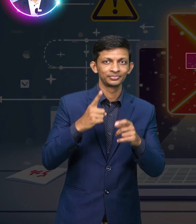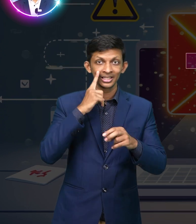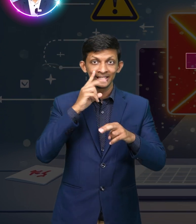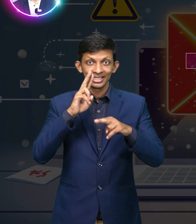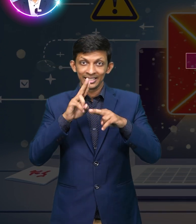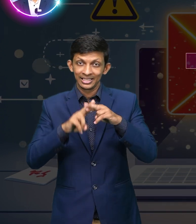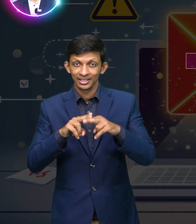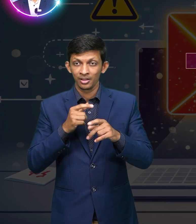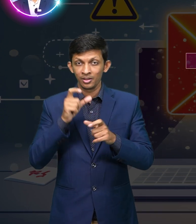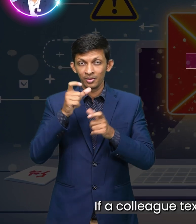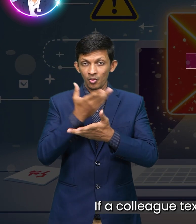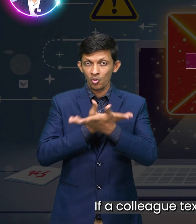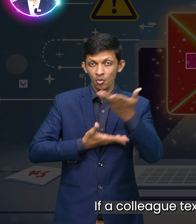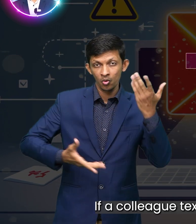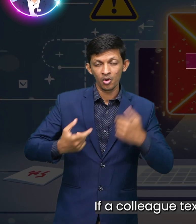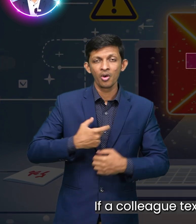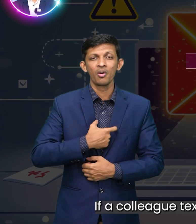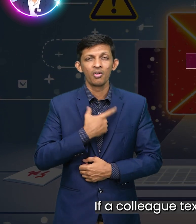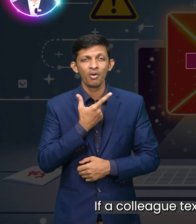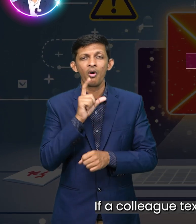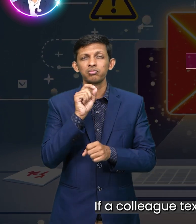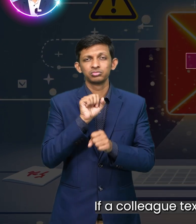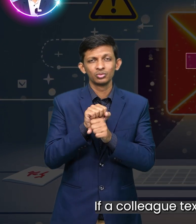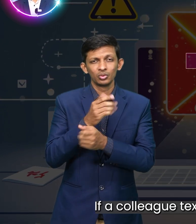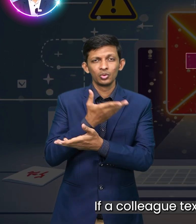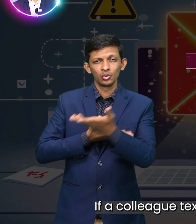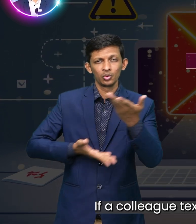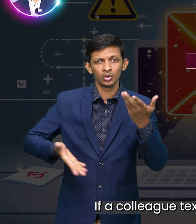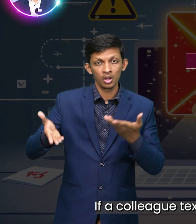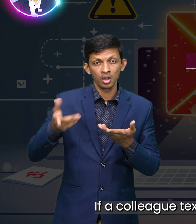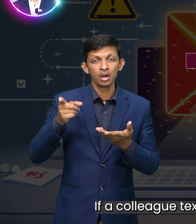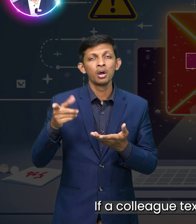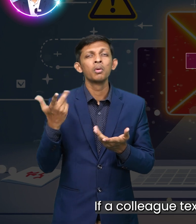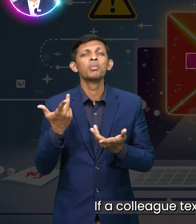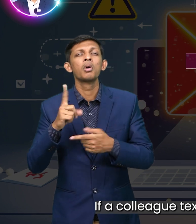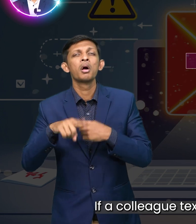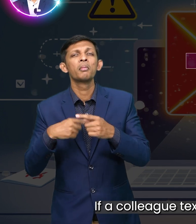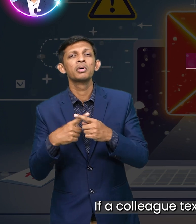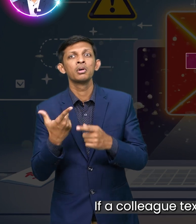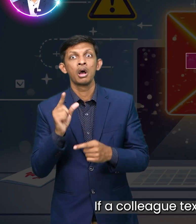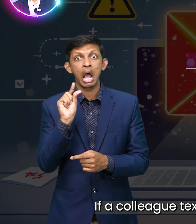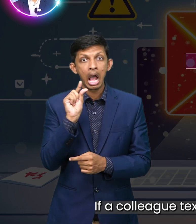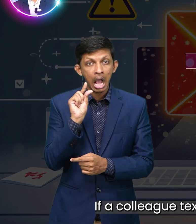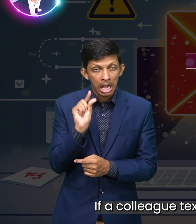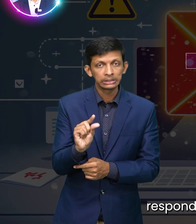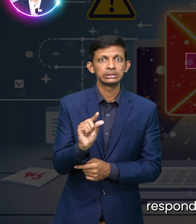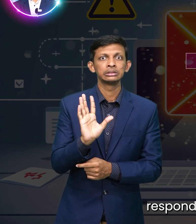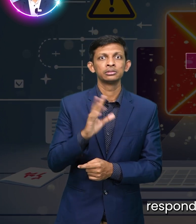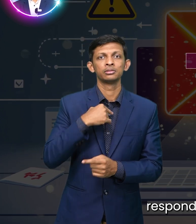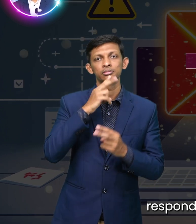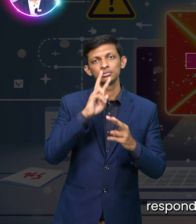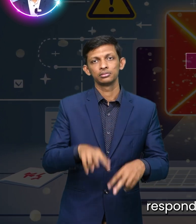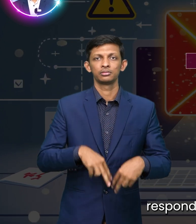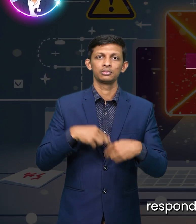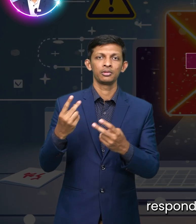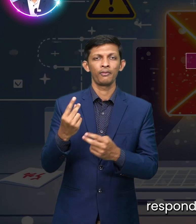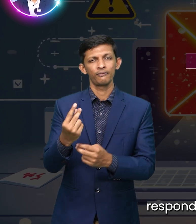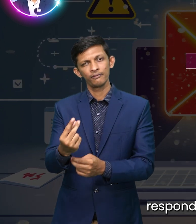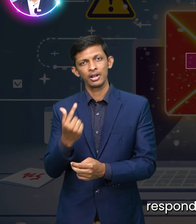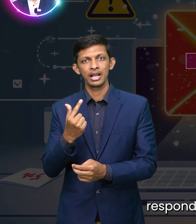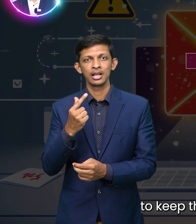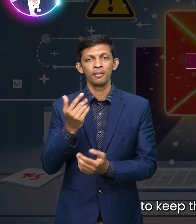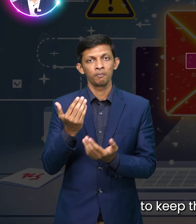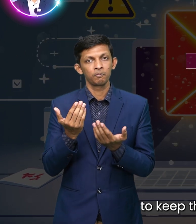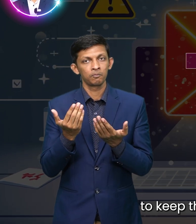Example: if a colleague texts you about an urgent matter, respond as quickly as